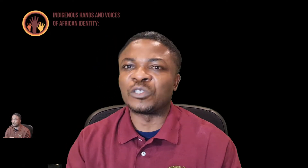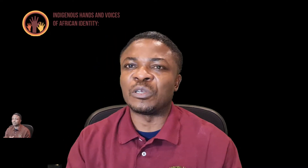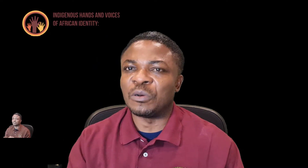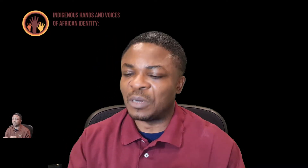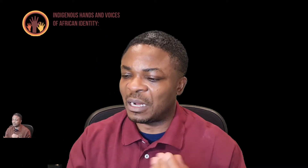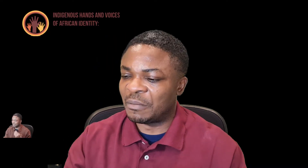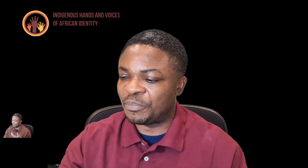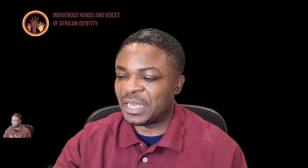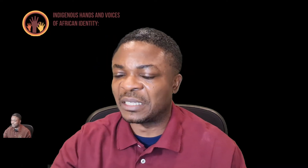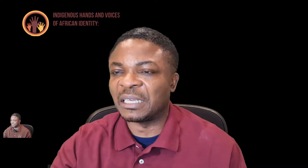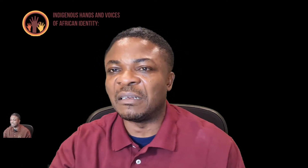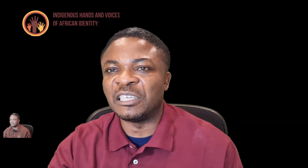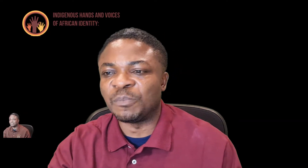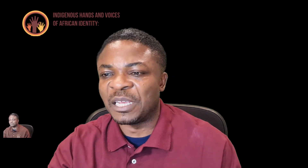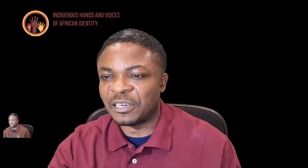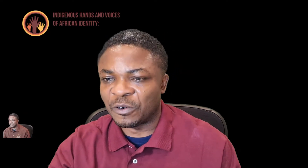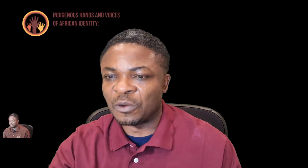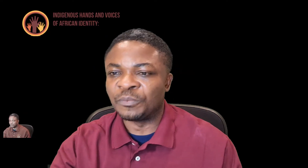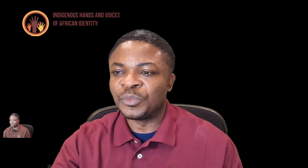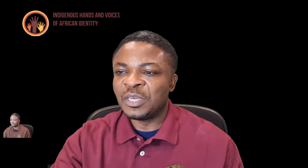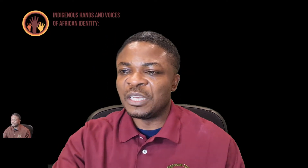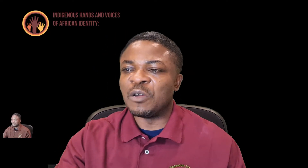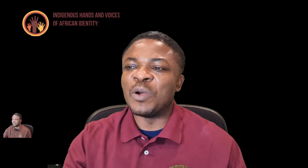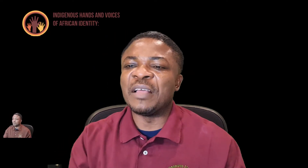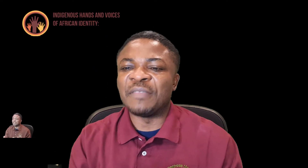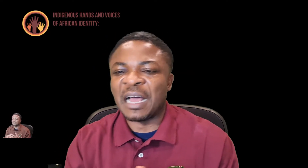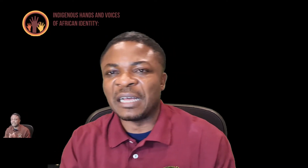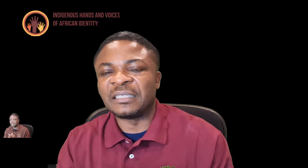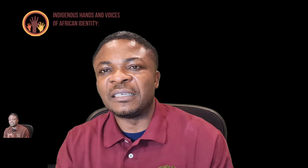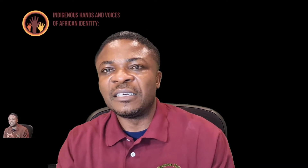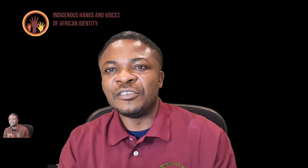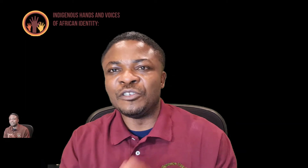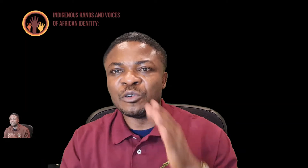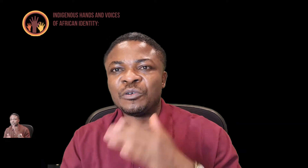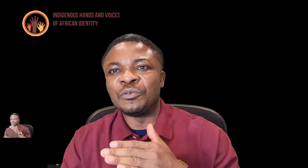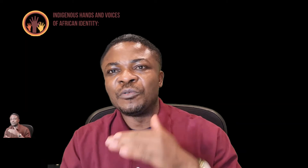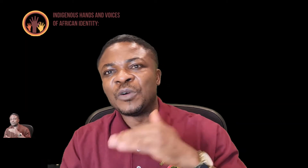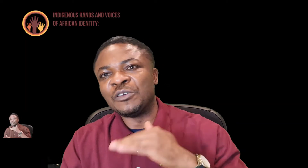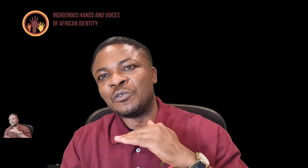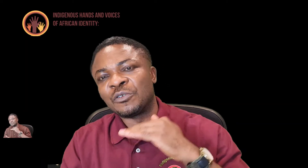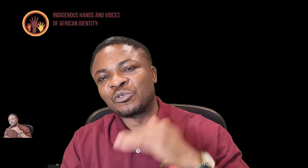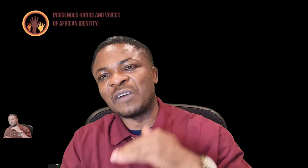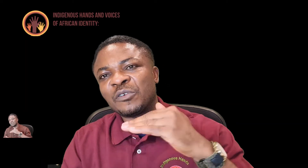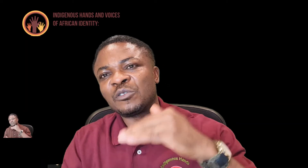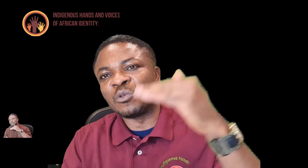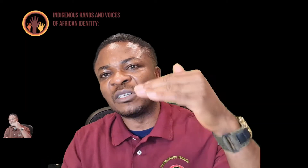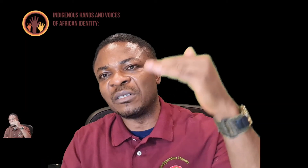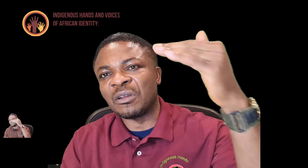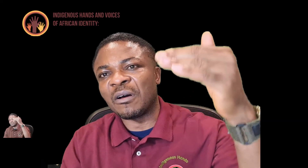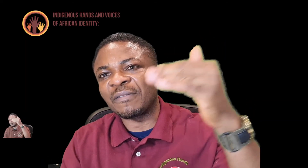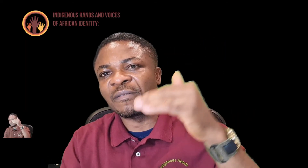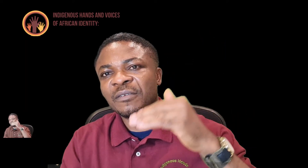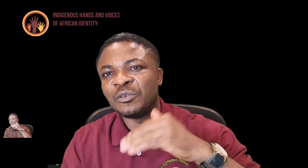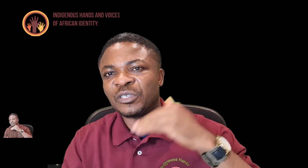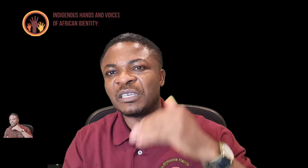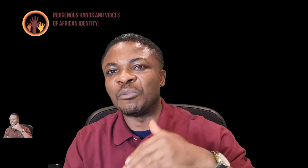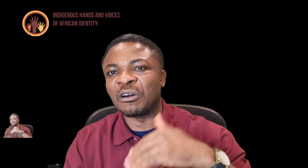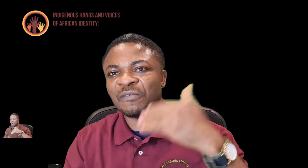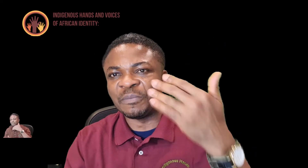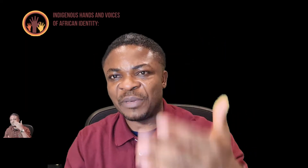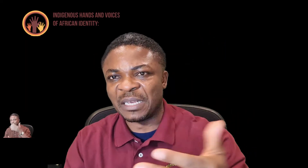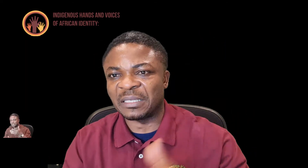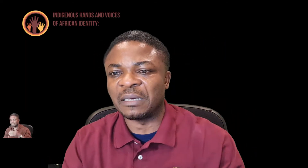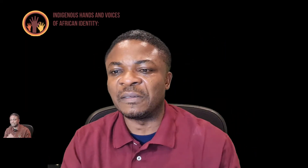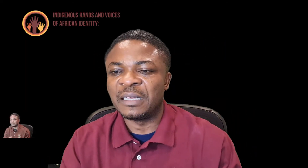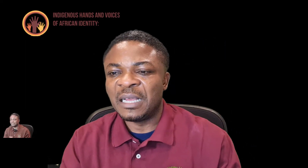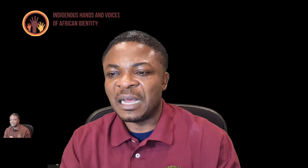and also BSL is playing a role in a way that when you travel towards the north, you see more